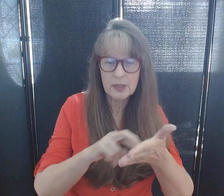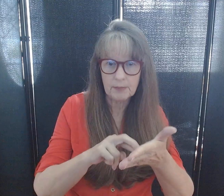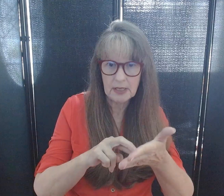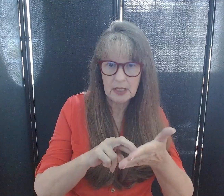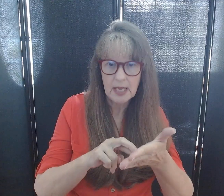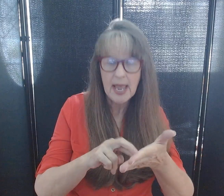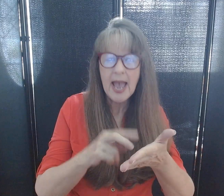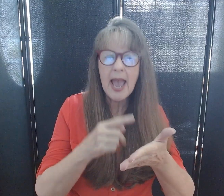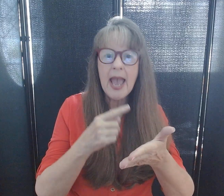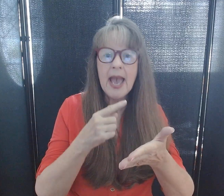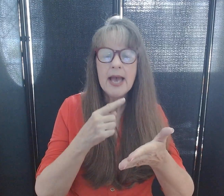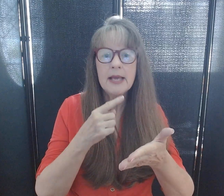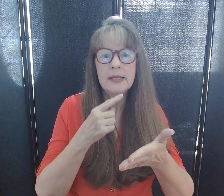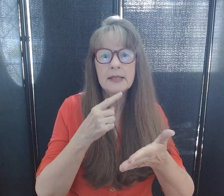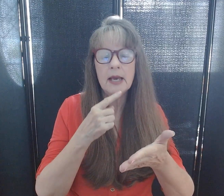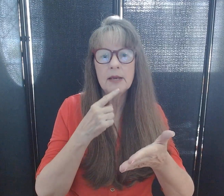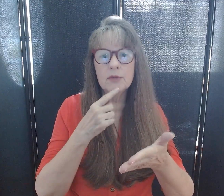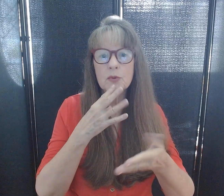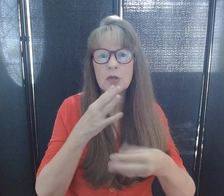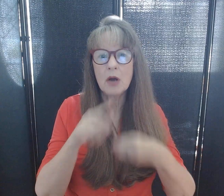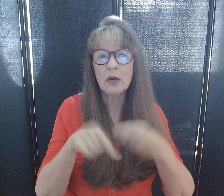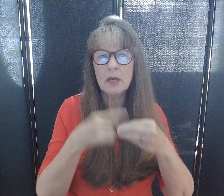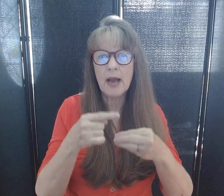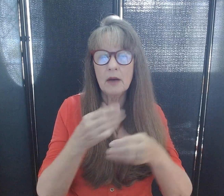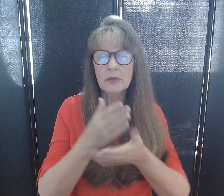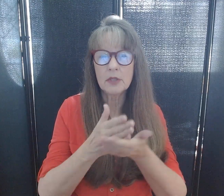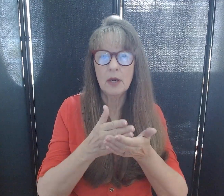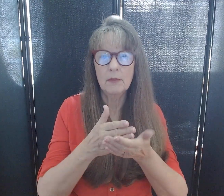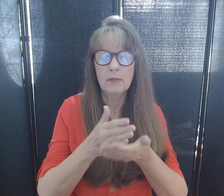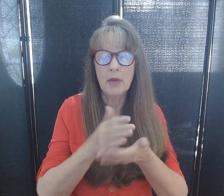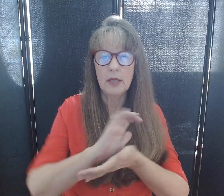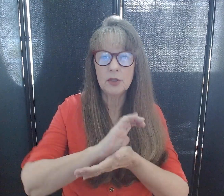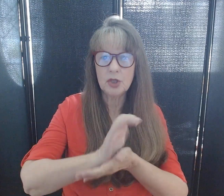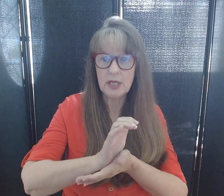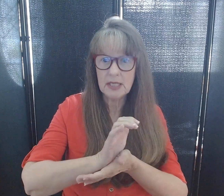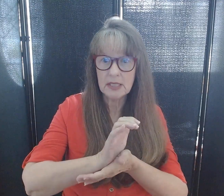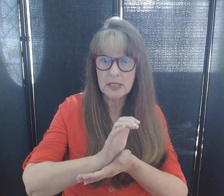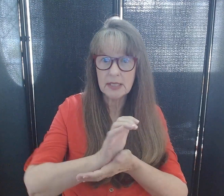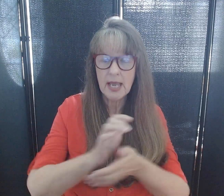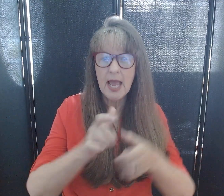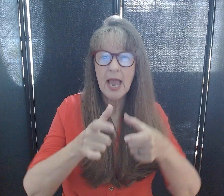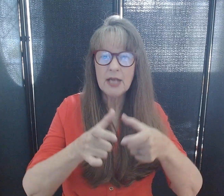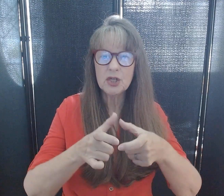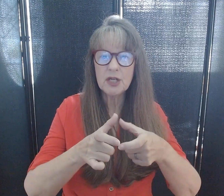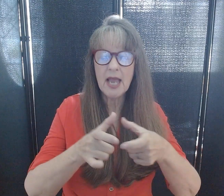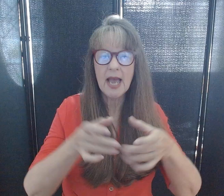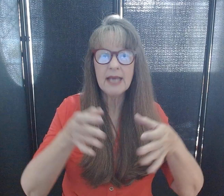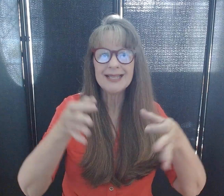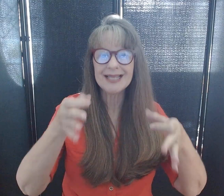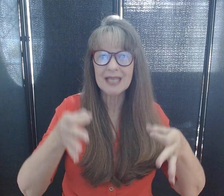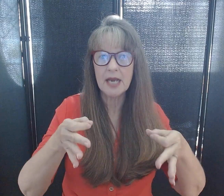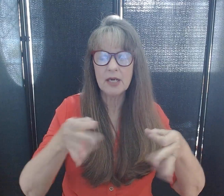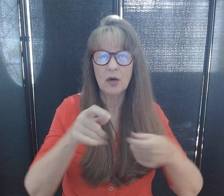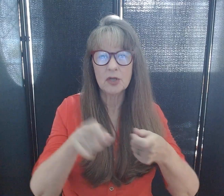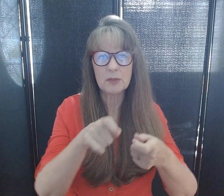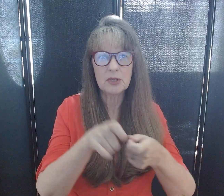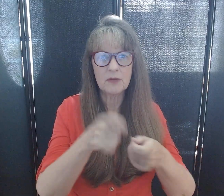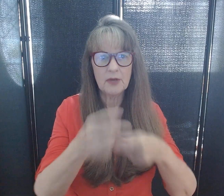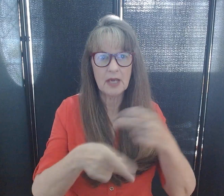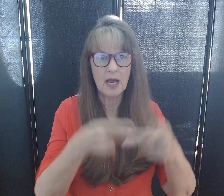recipe. And she was talking about some cheese. And she had decided on a specific kind